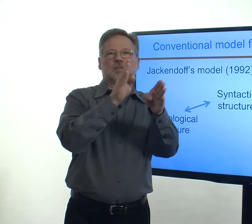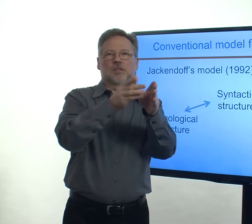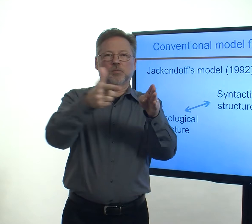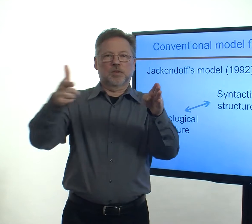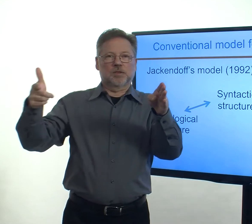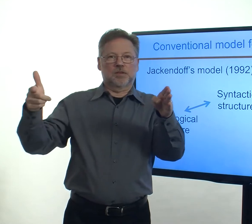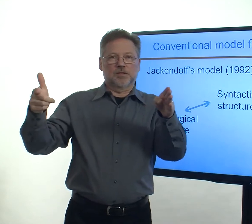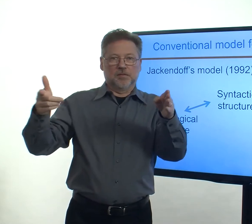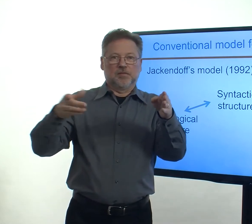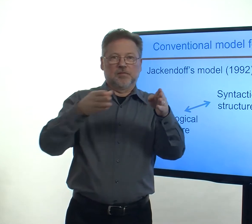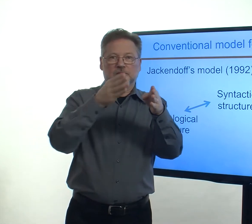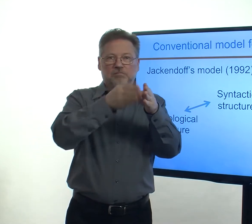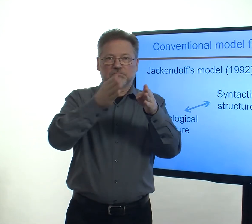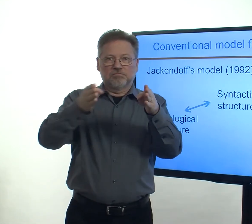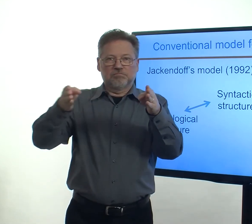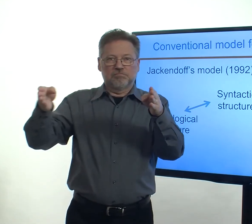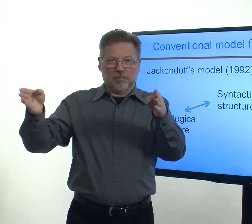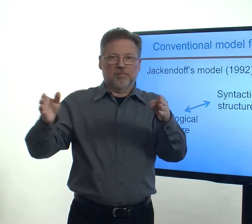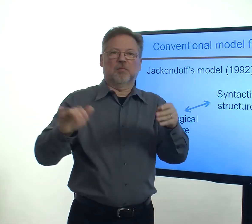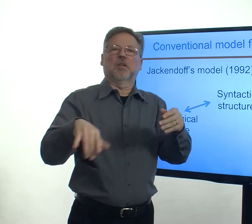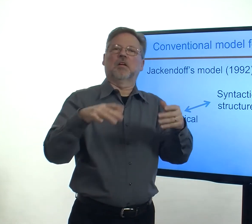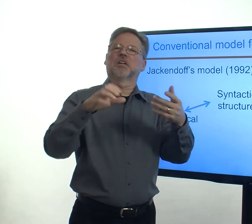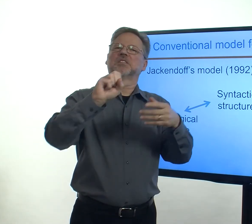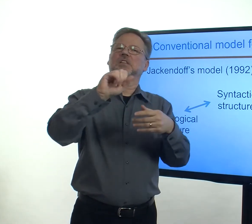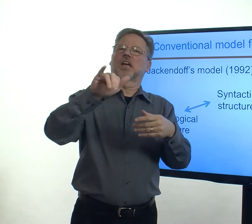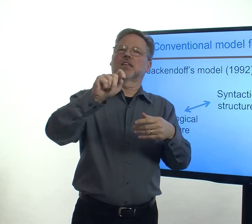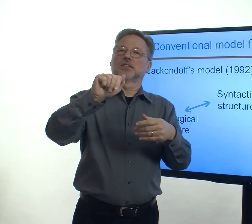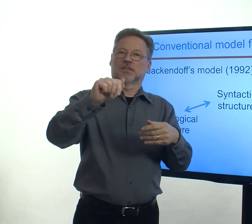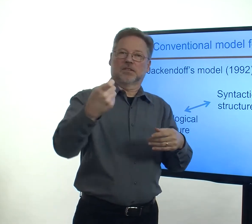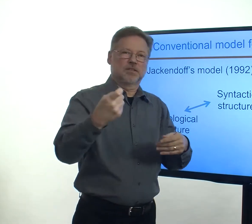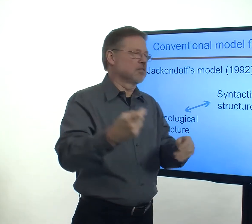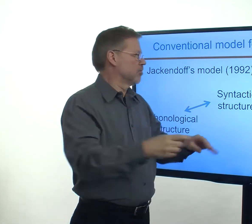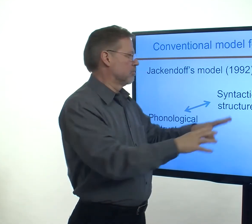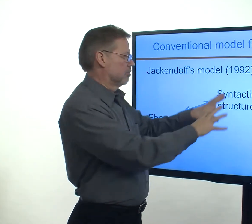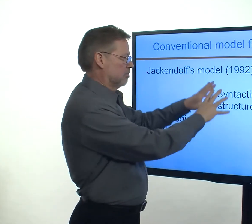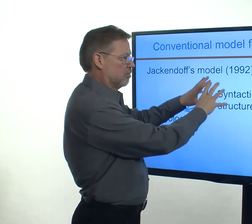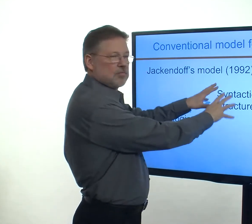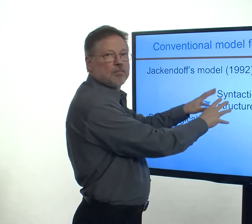structure takes care of putting those symbols in the right order, so that sequence is called syntax.